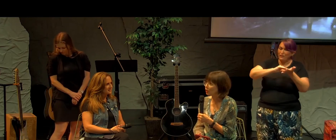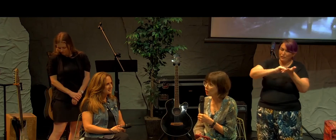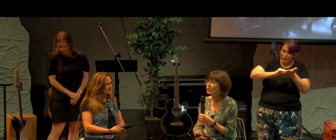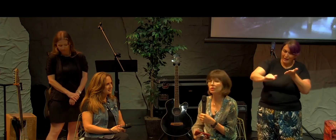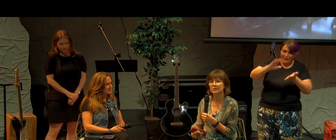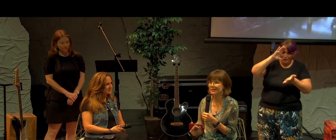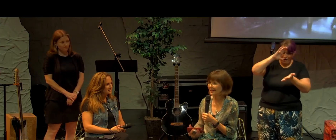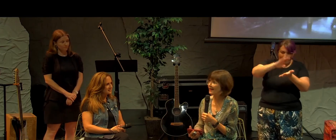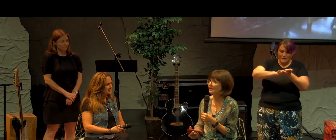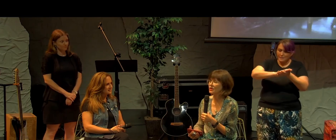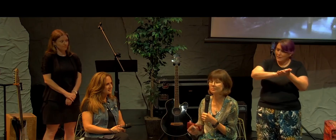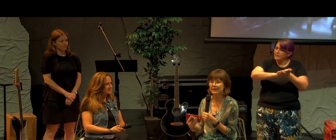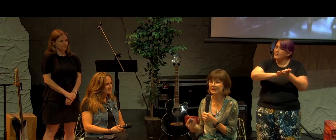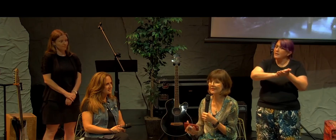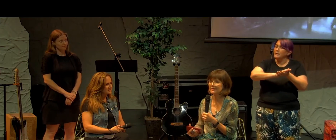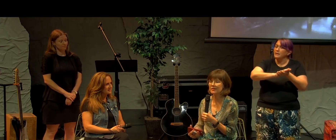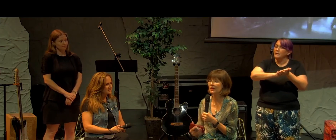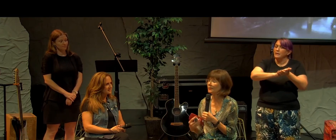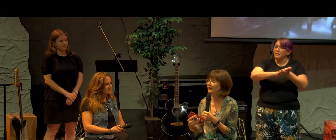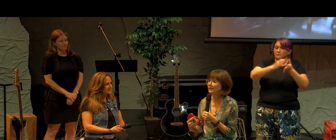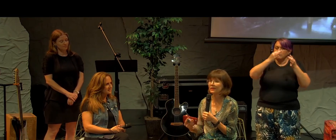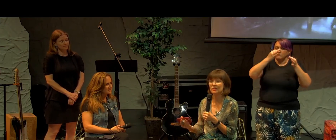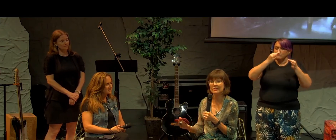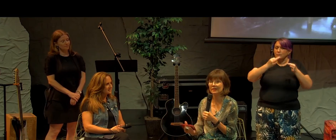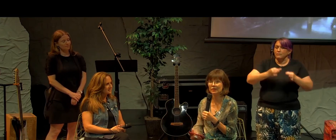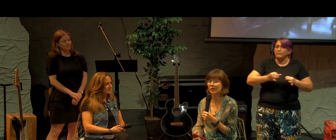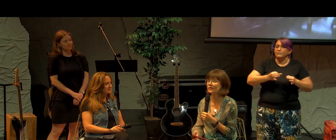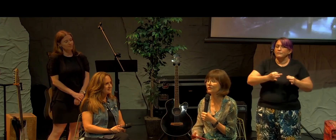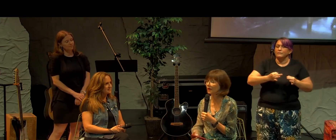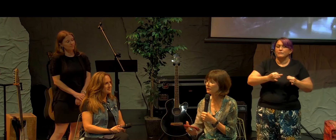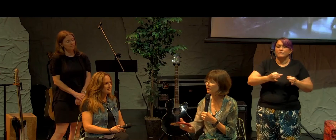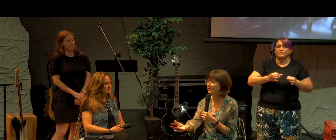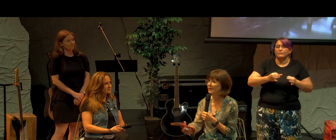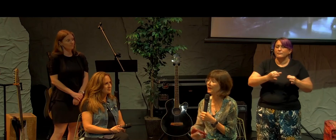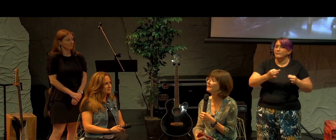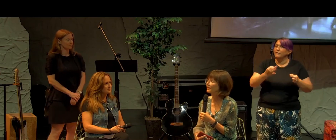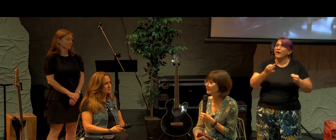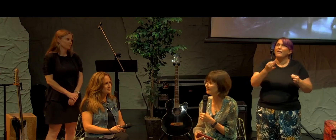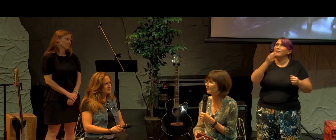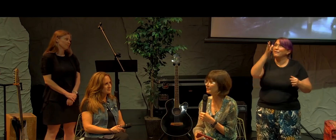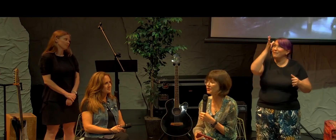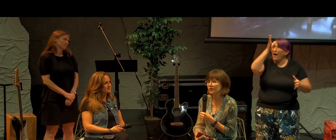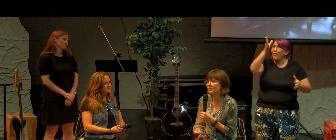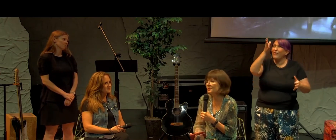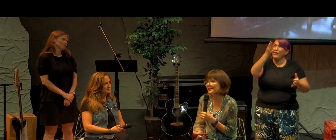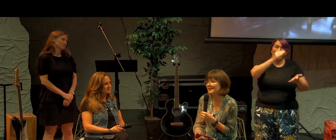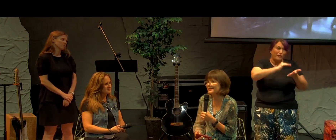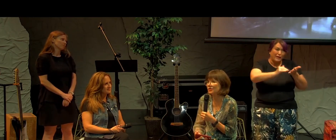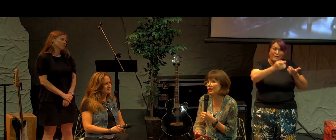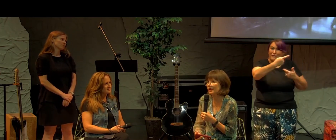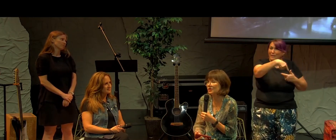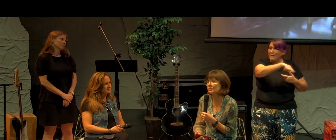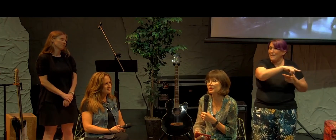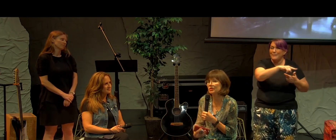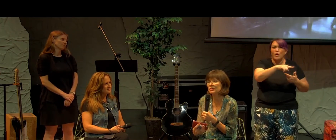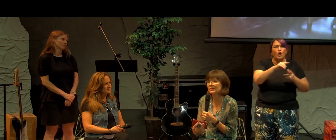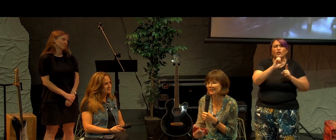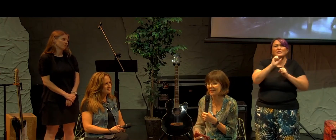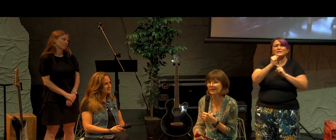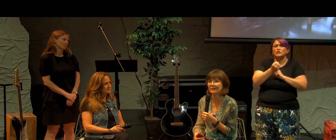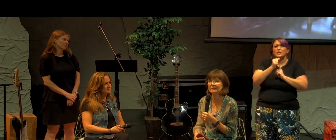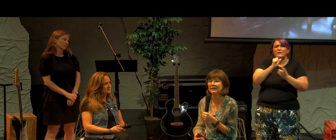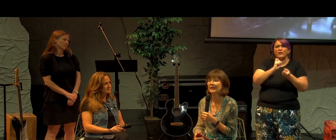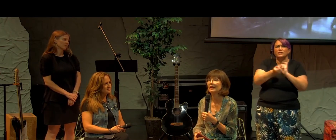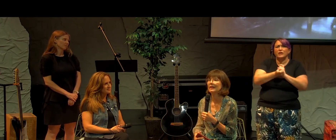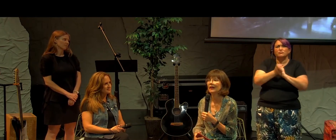go, decided, just made the decision. I'm going to, like Jesus on the cross, Father, forgive them. I forgive them. Her circumstances didn't change, but she just